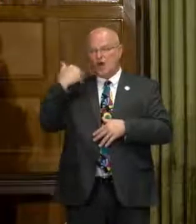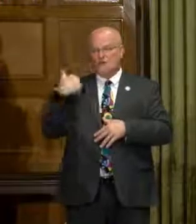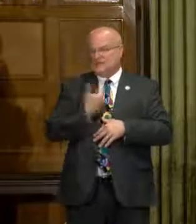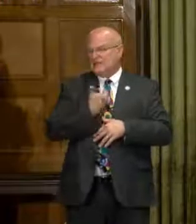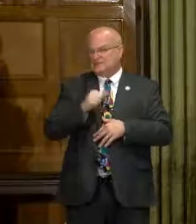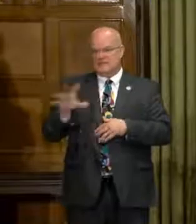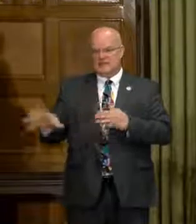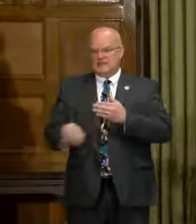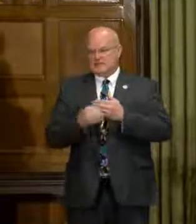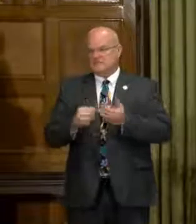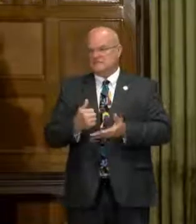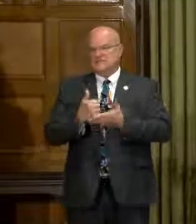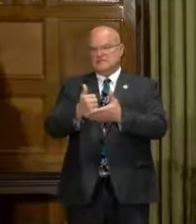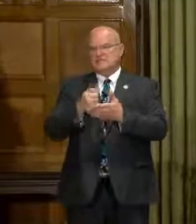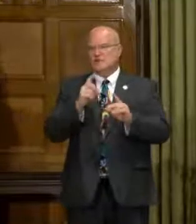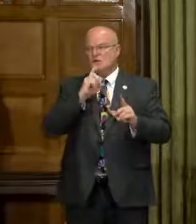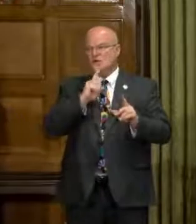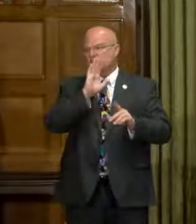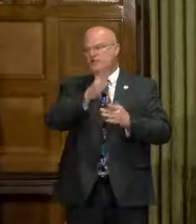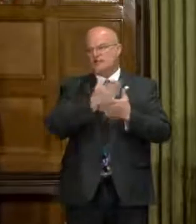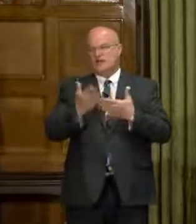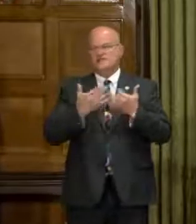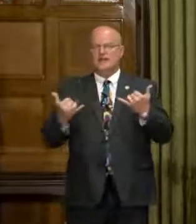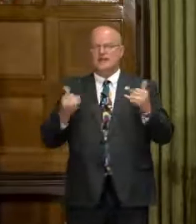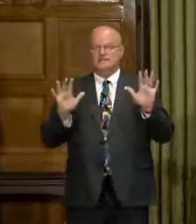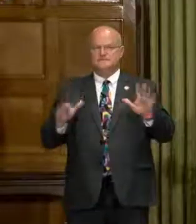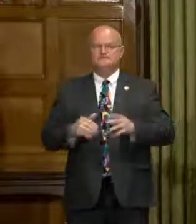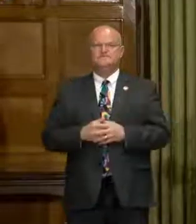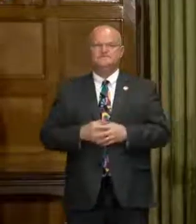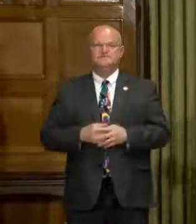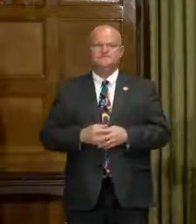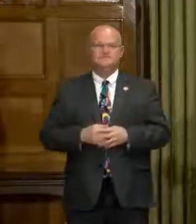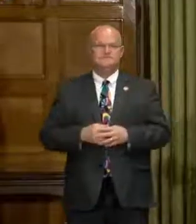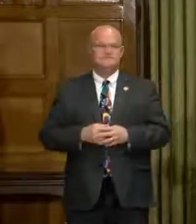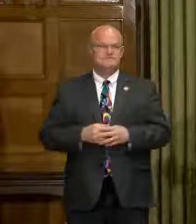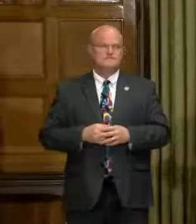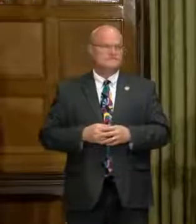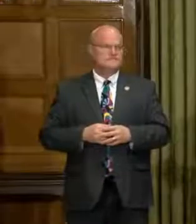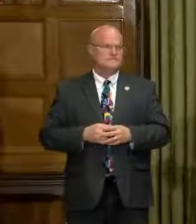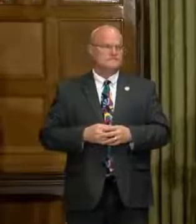any additional assistance, so that's really in their hands right now.